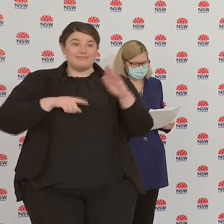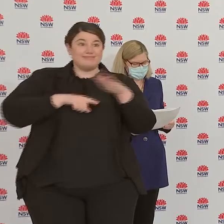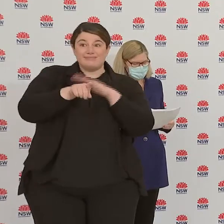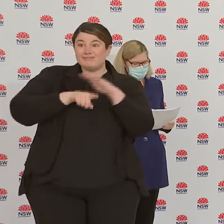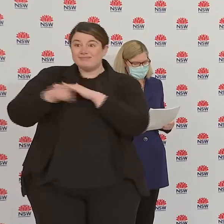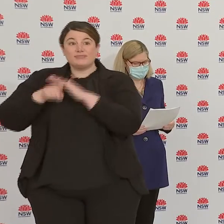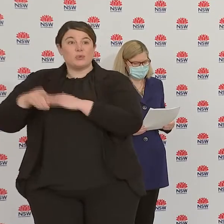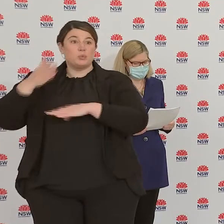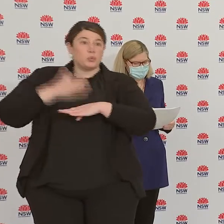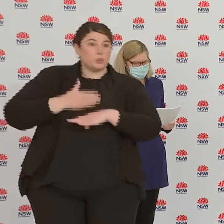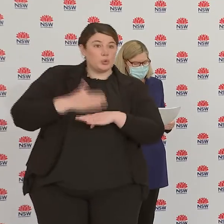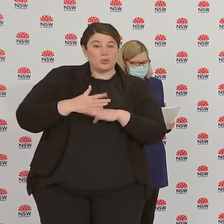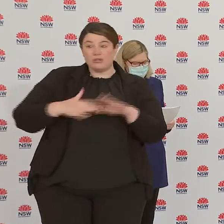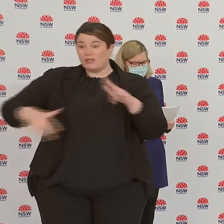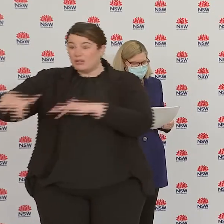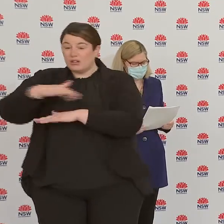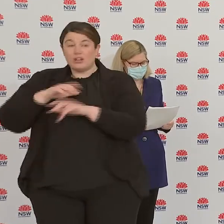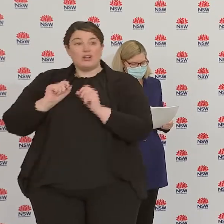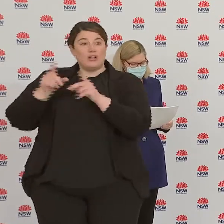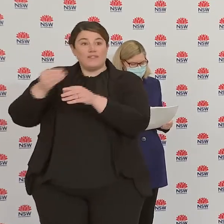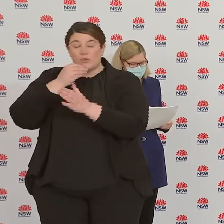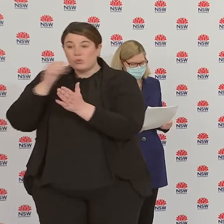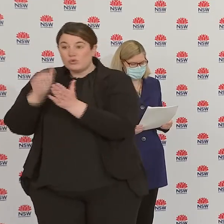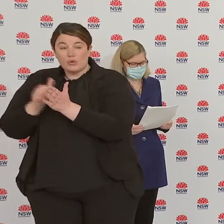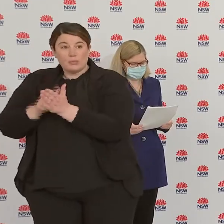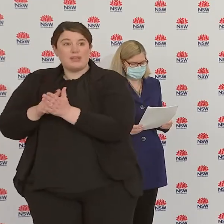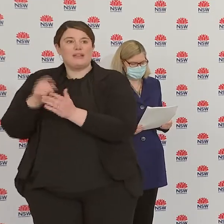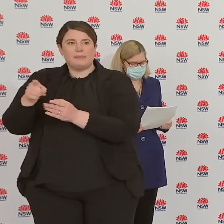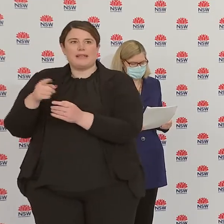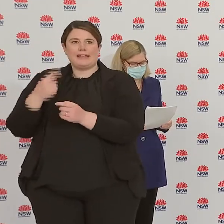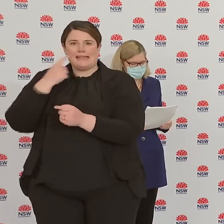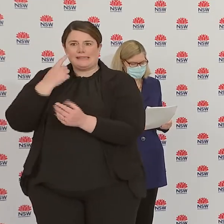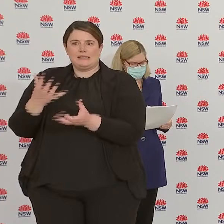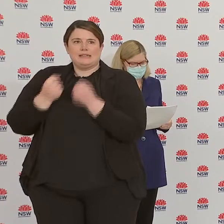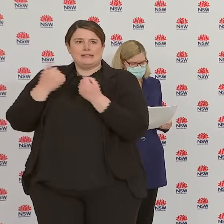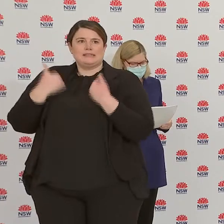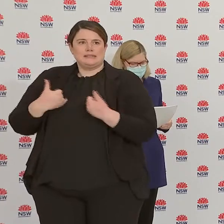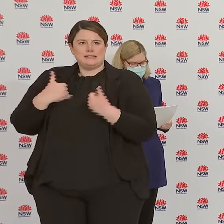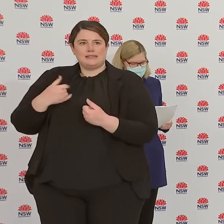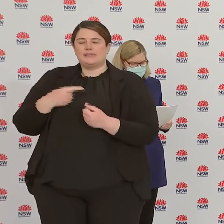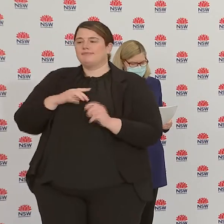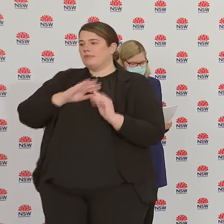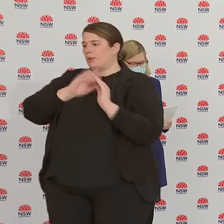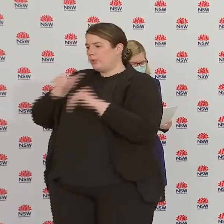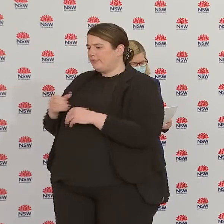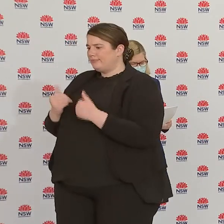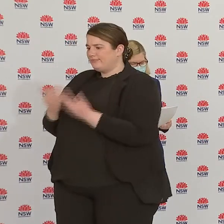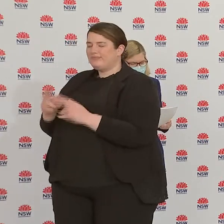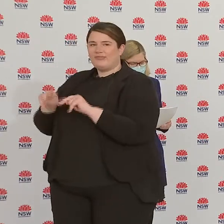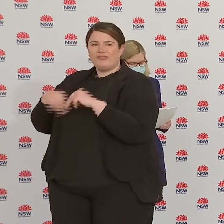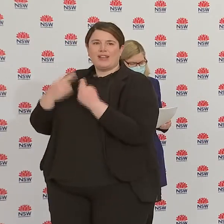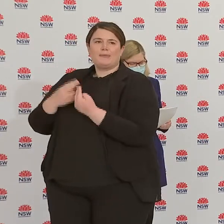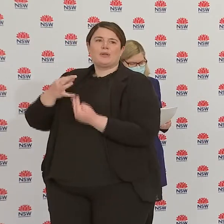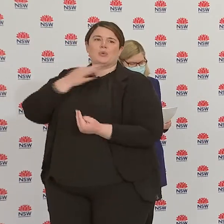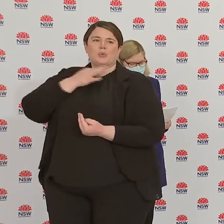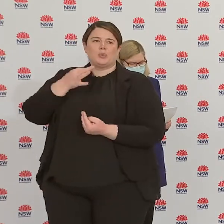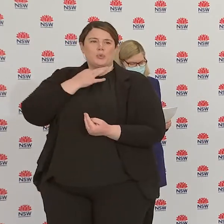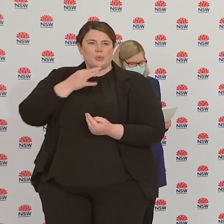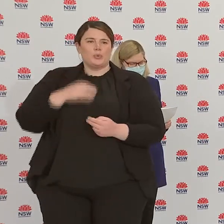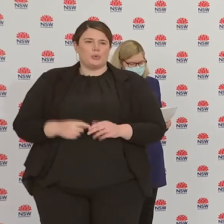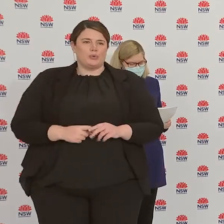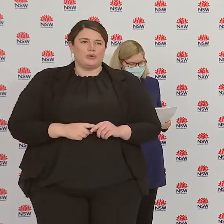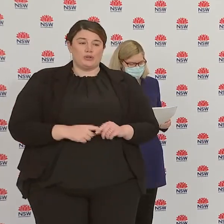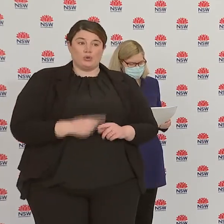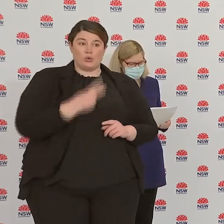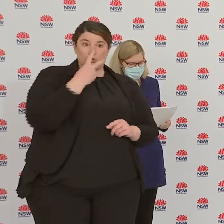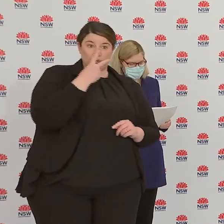3 generations, that are causing both getting the virus and spreading the virus. So it's really important for us to get people aged between that